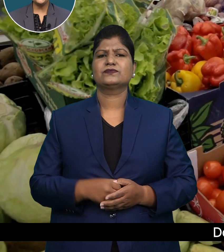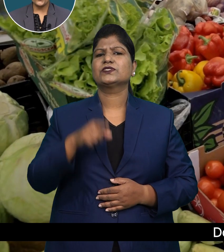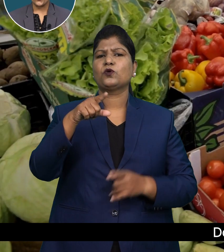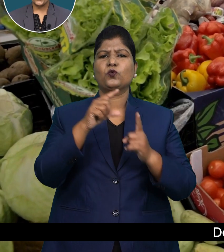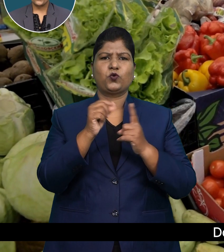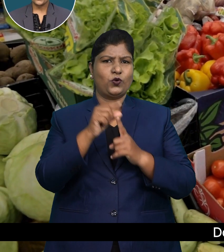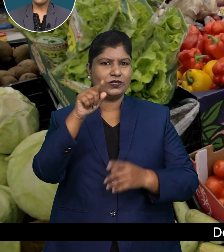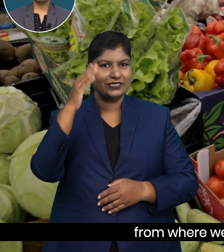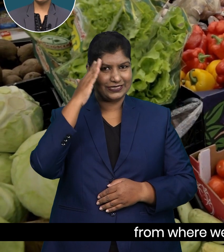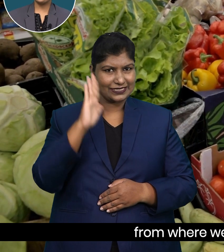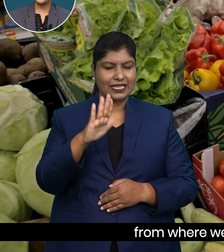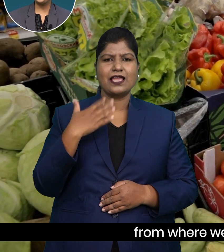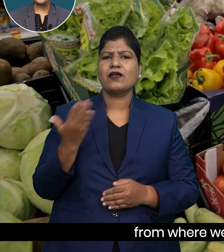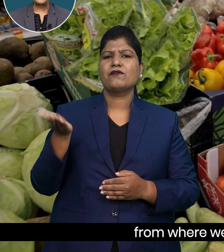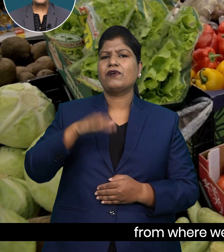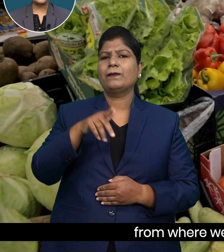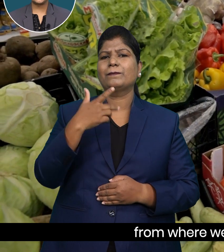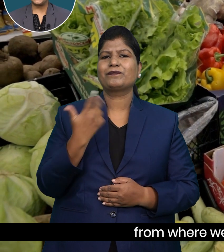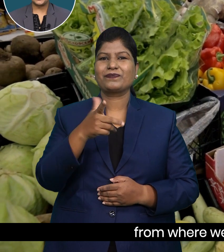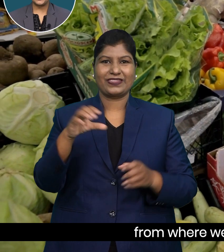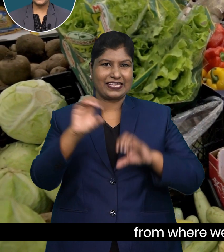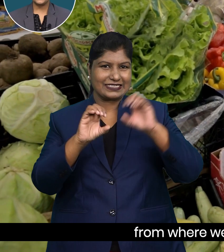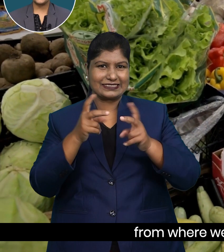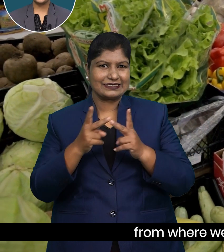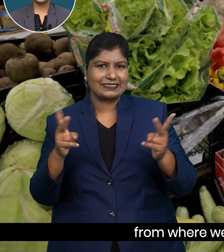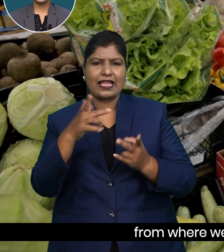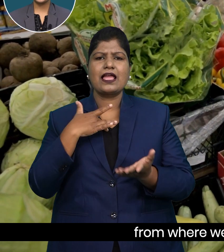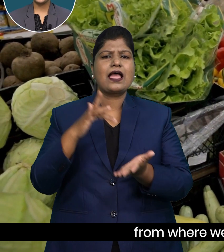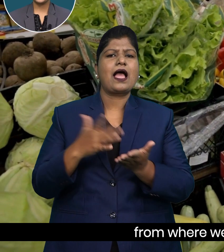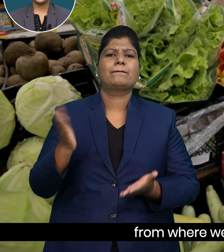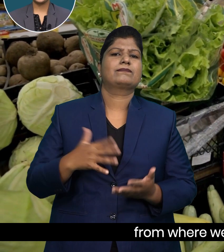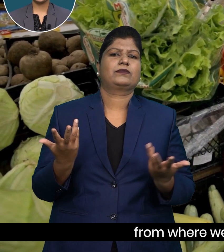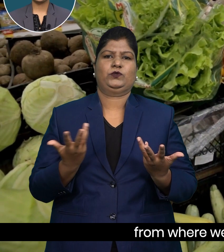Do you know from where we get these ingredients?